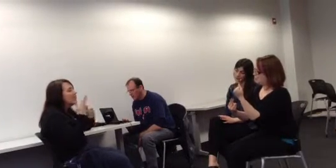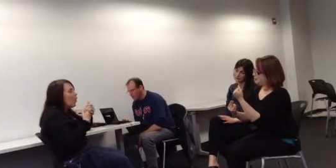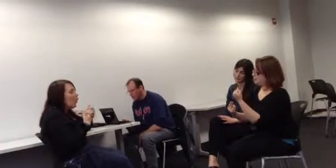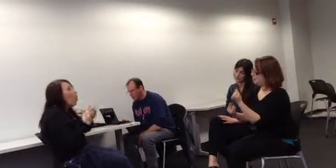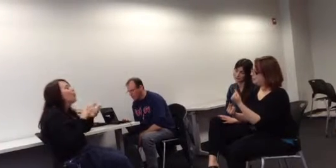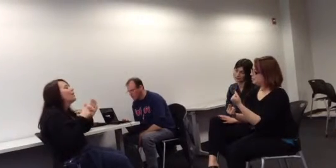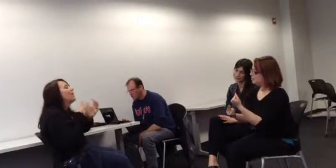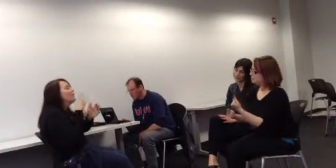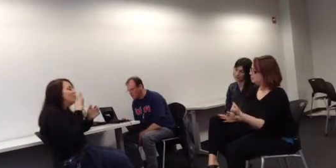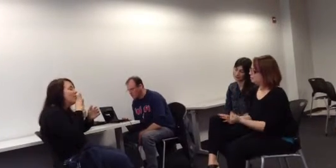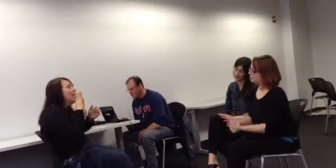Yes.